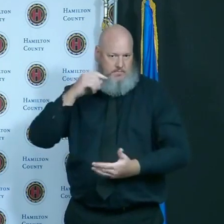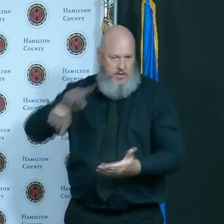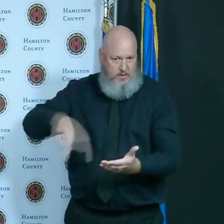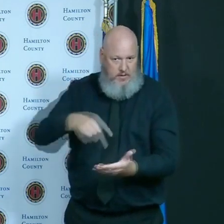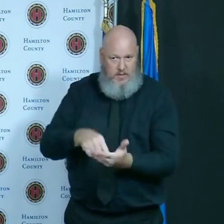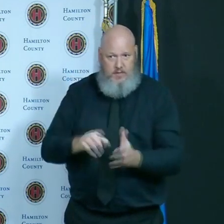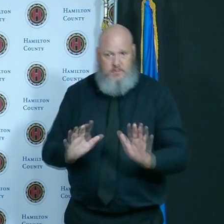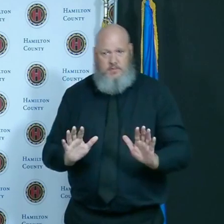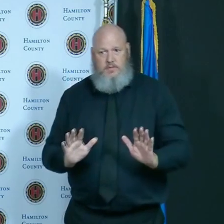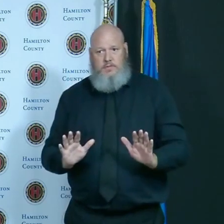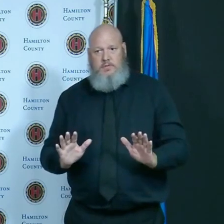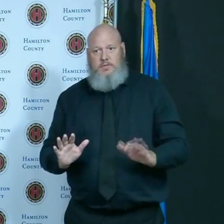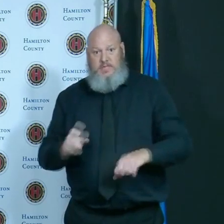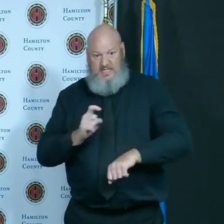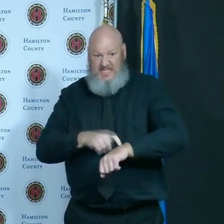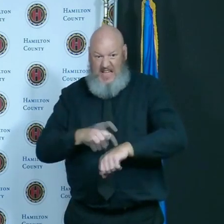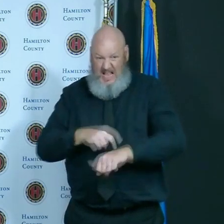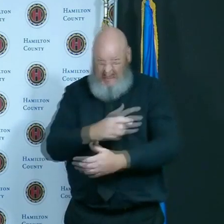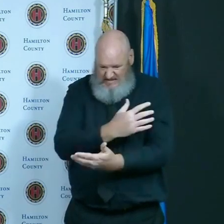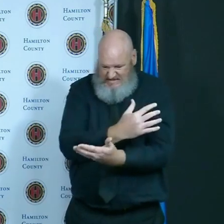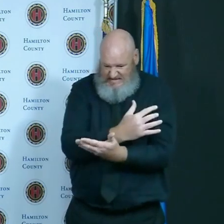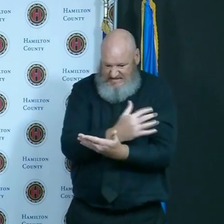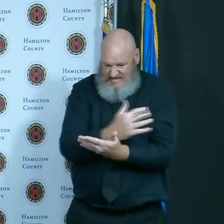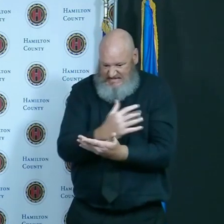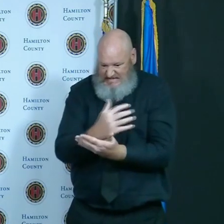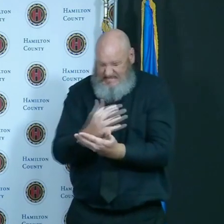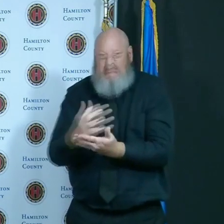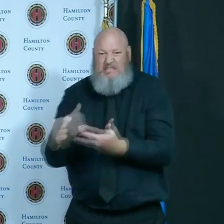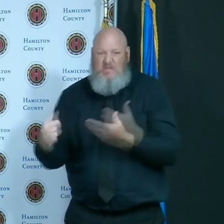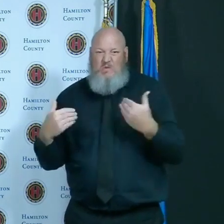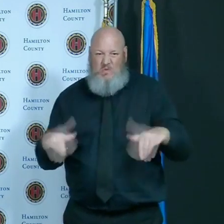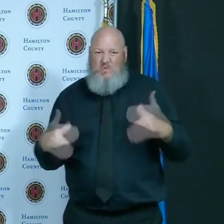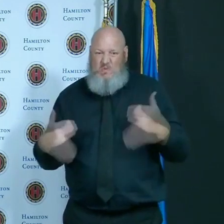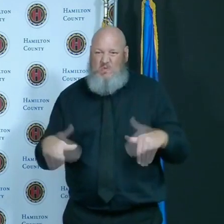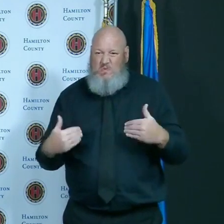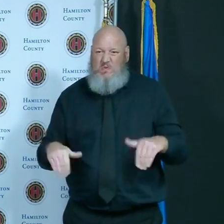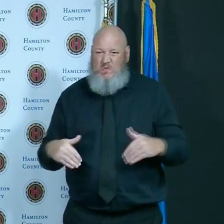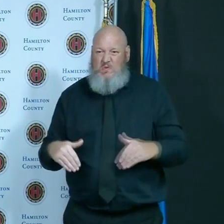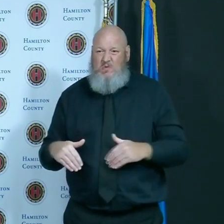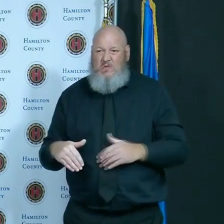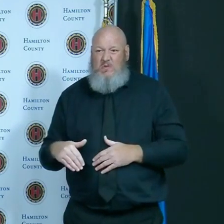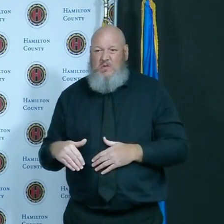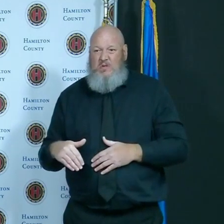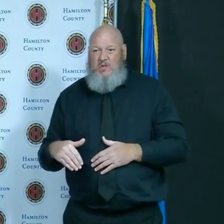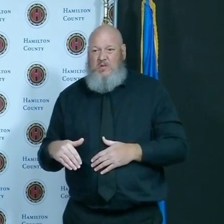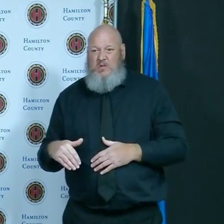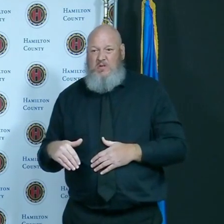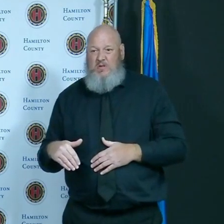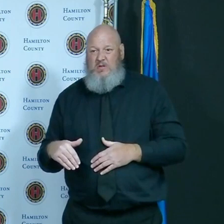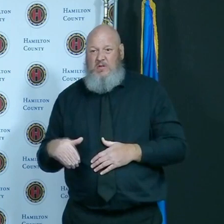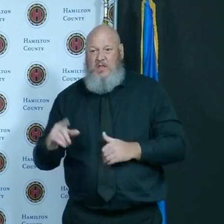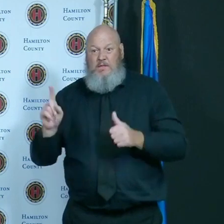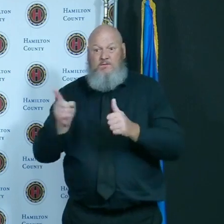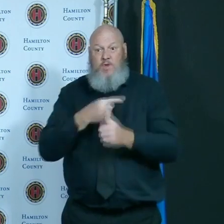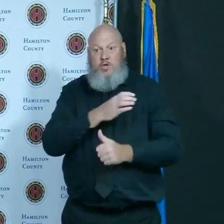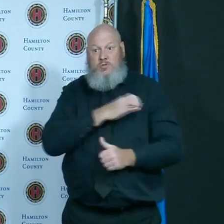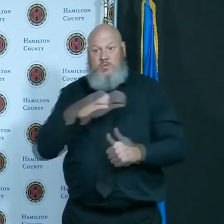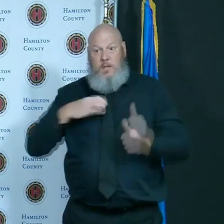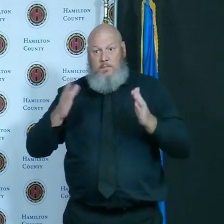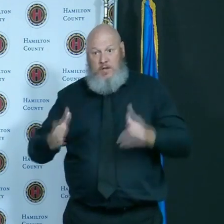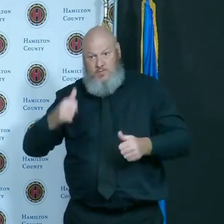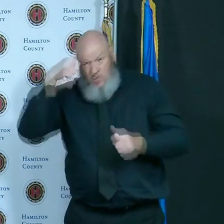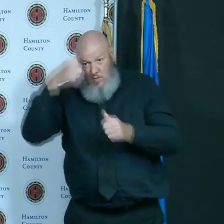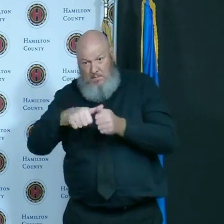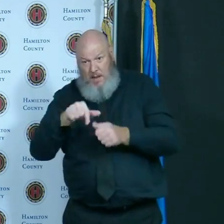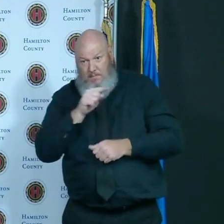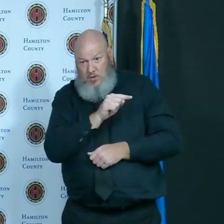want to remind everybody that you have to, it's a 2-step process, as Commissioner Parks has noted. You have to contact